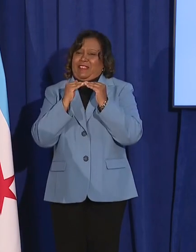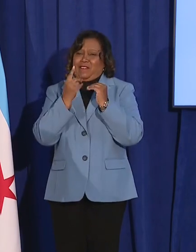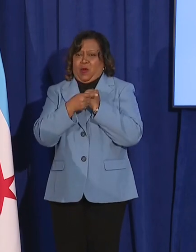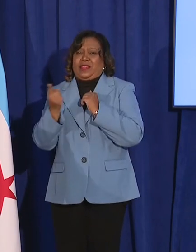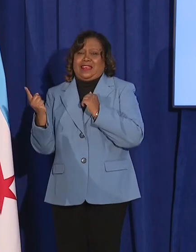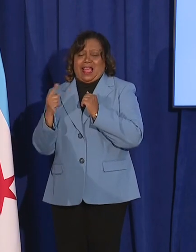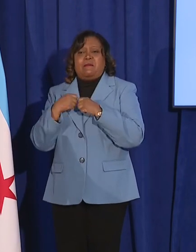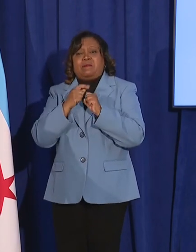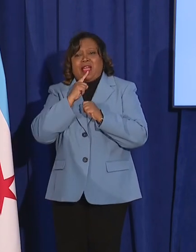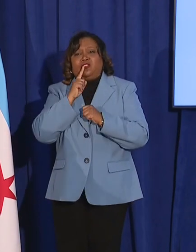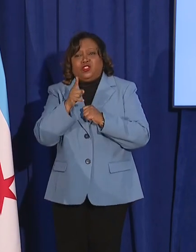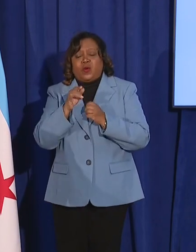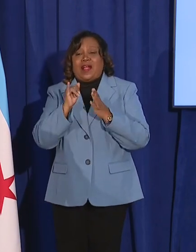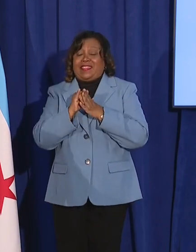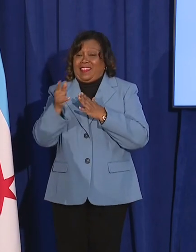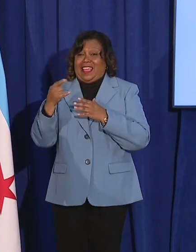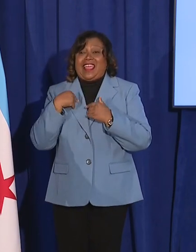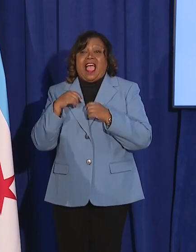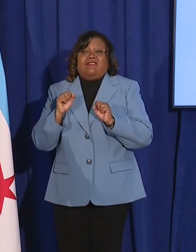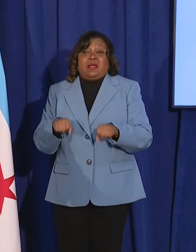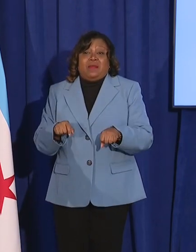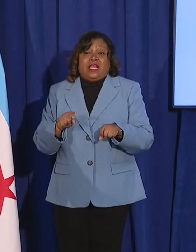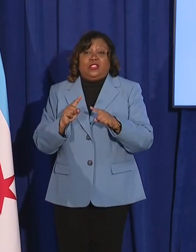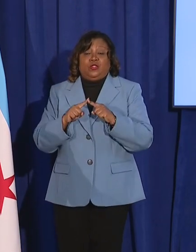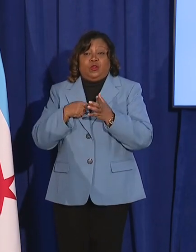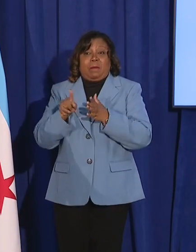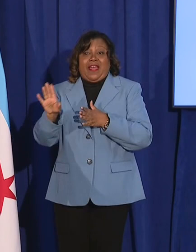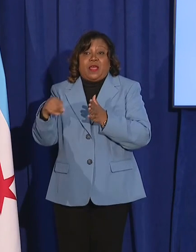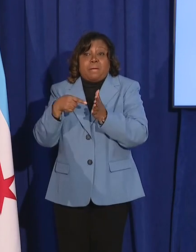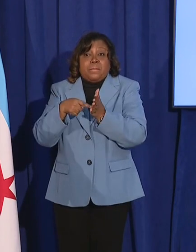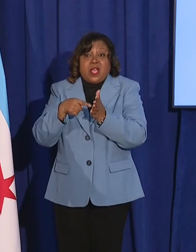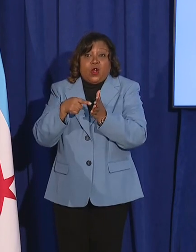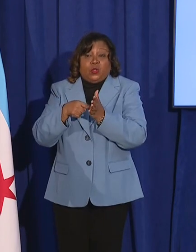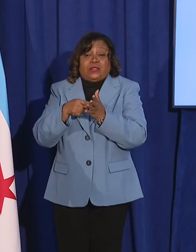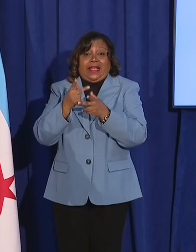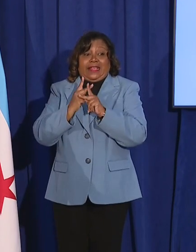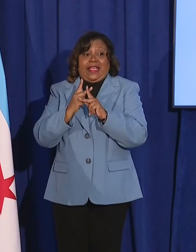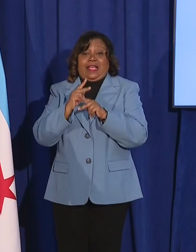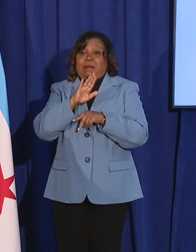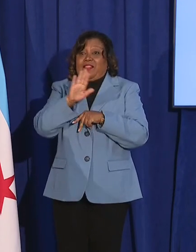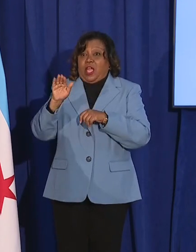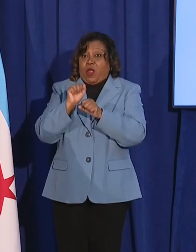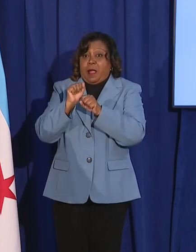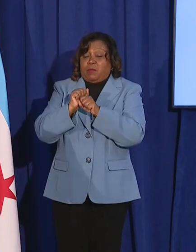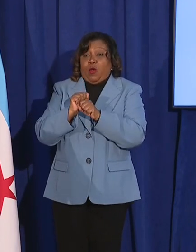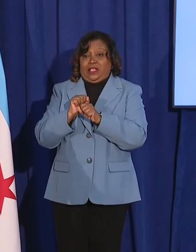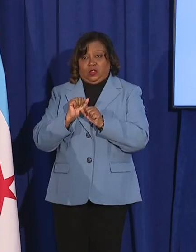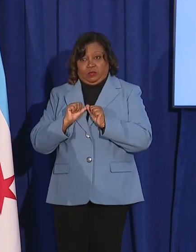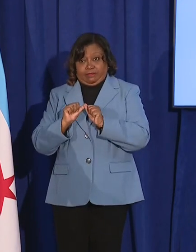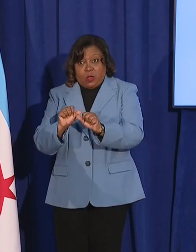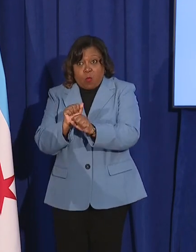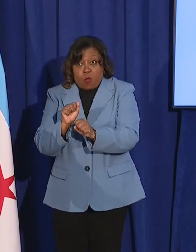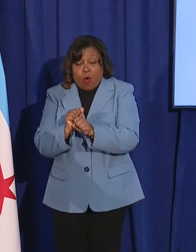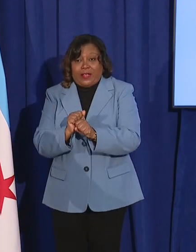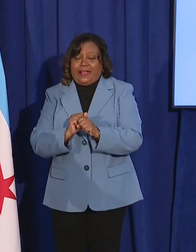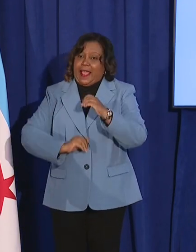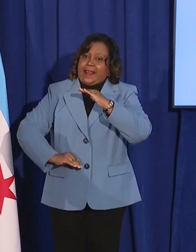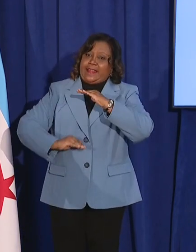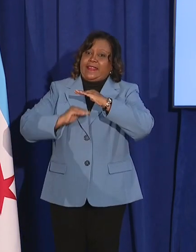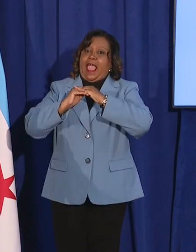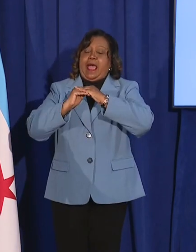them and make sure that they have the ability to pay their bills, keep their employees employed, and